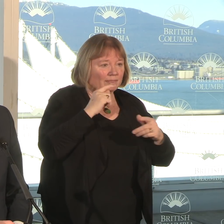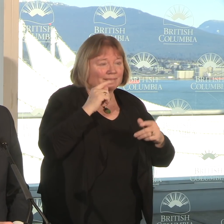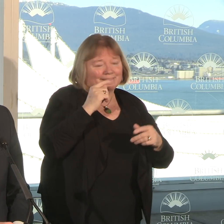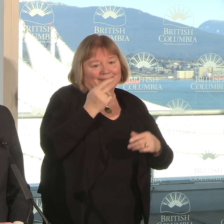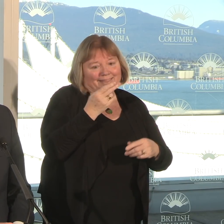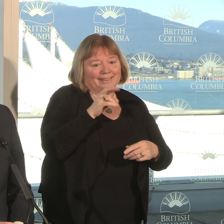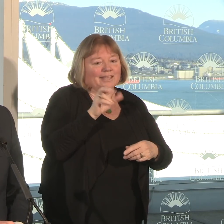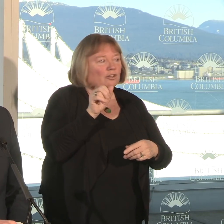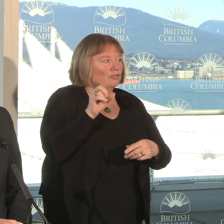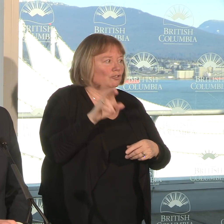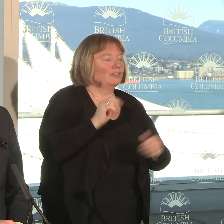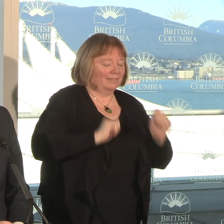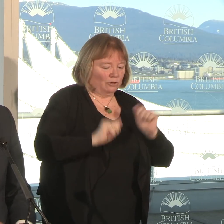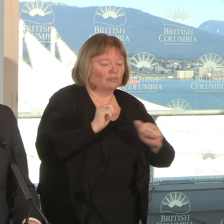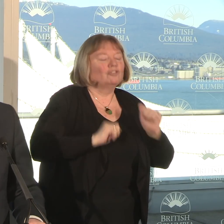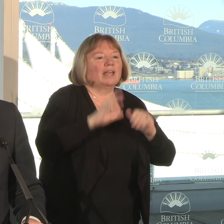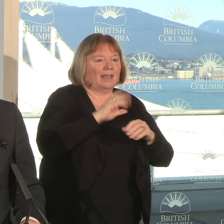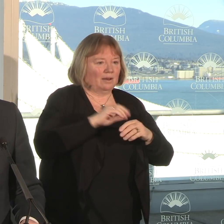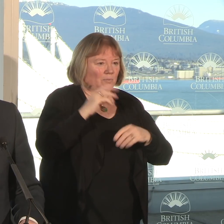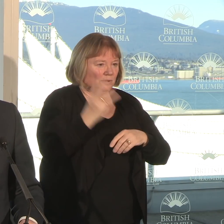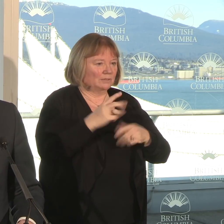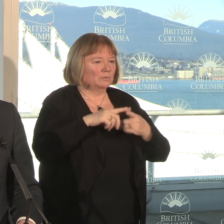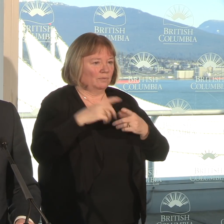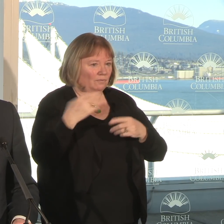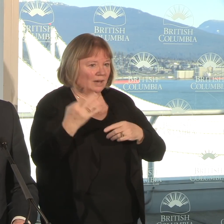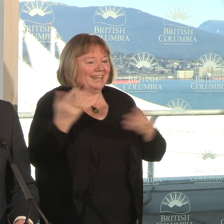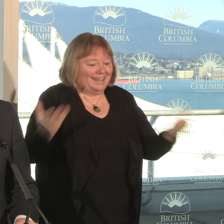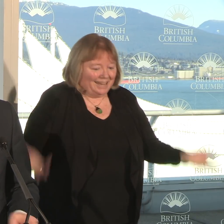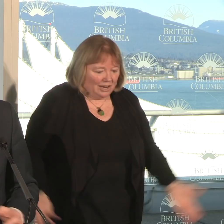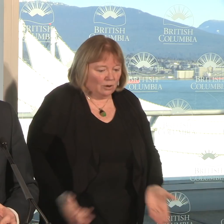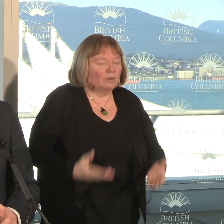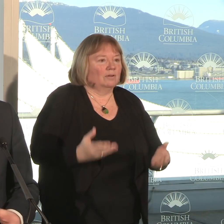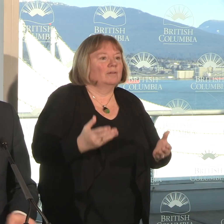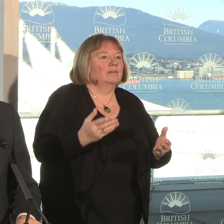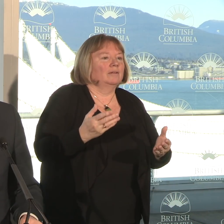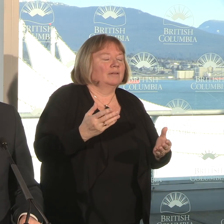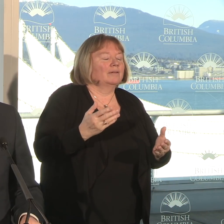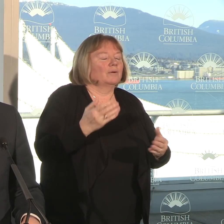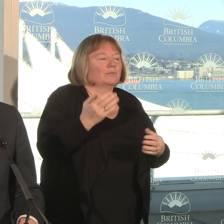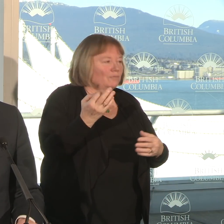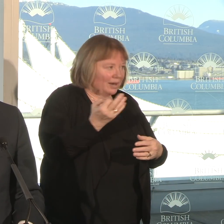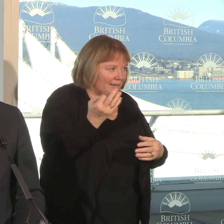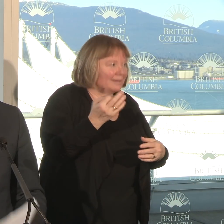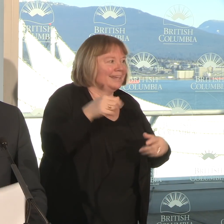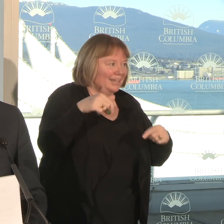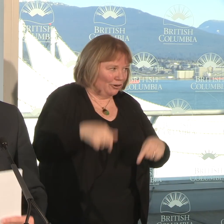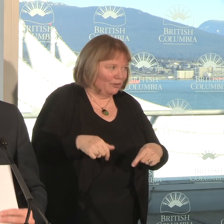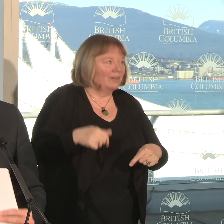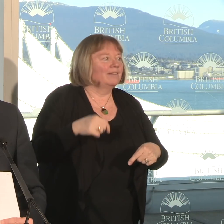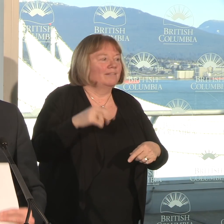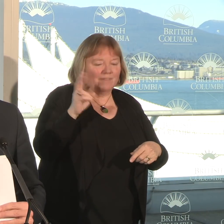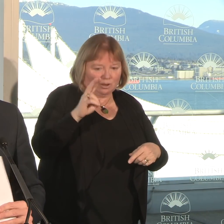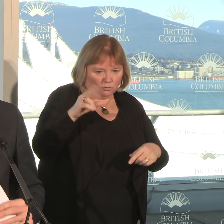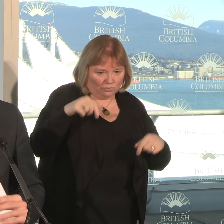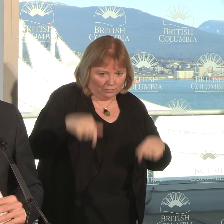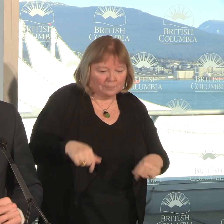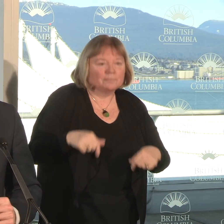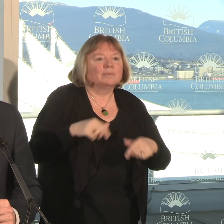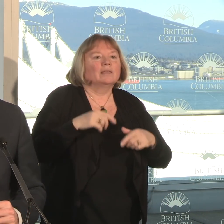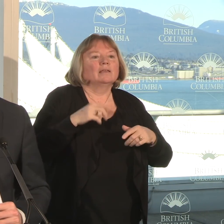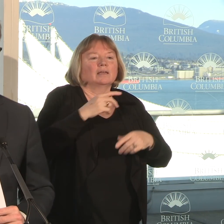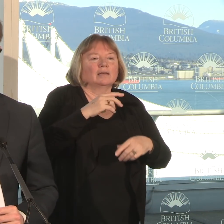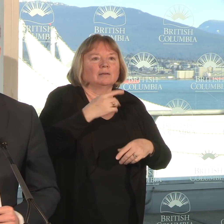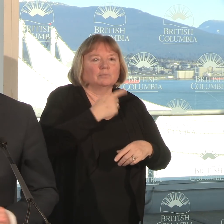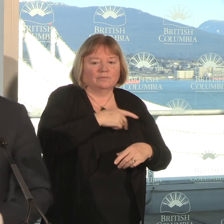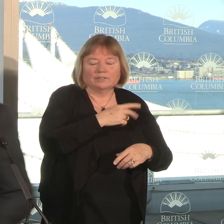and Friday, they'll be here at the Vancouver Cabinet offices. And with that, I'd like to introduce our Provincial Health Officer, Dr.